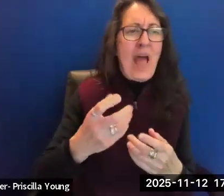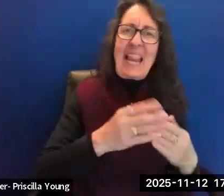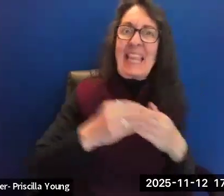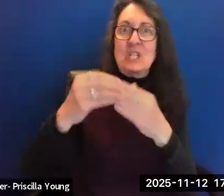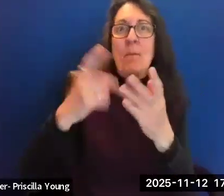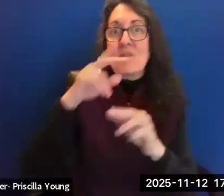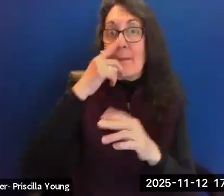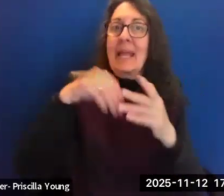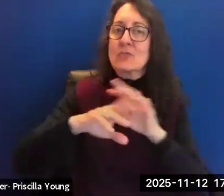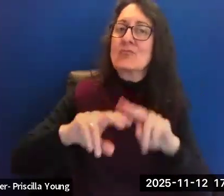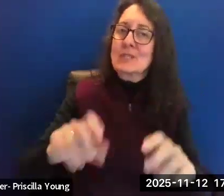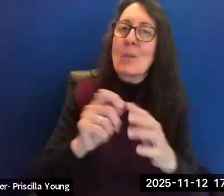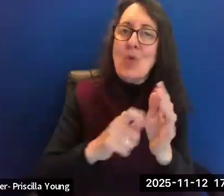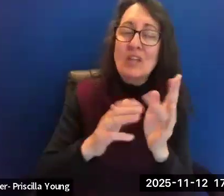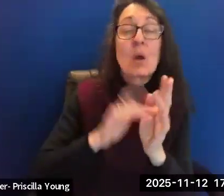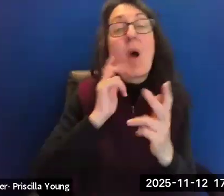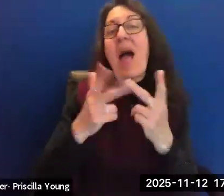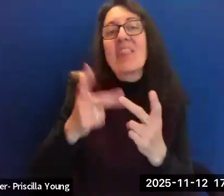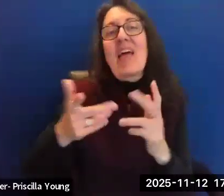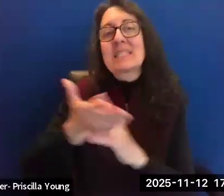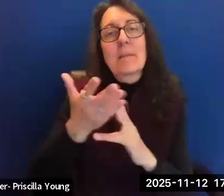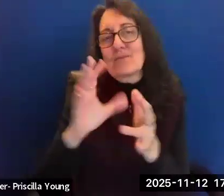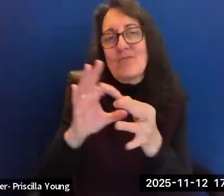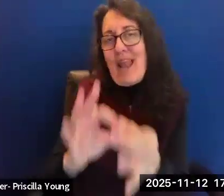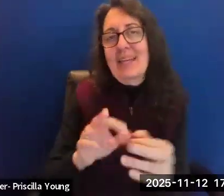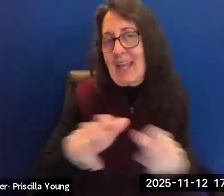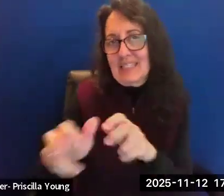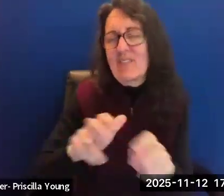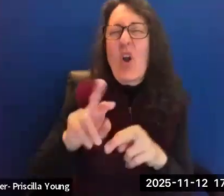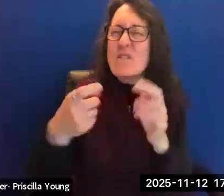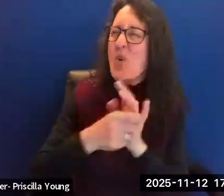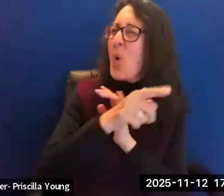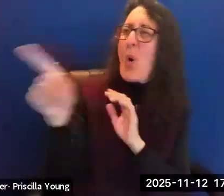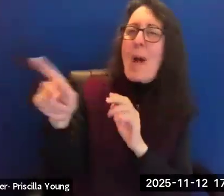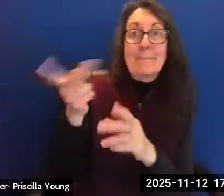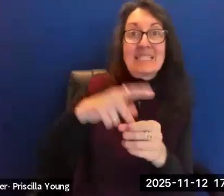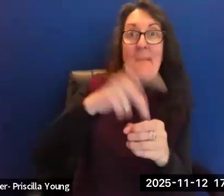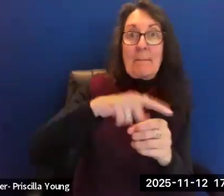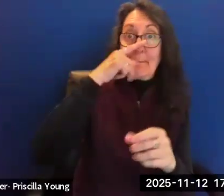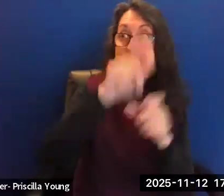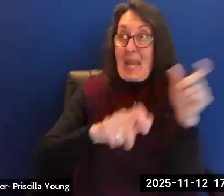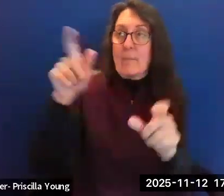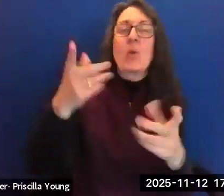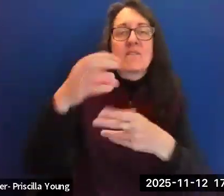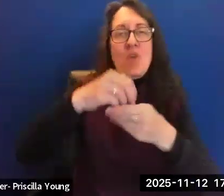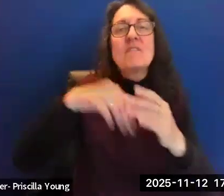accessibility related activities for participants who are involved in your research. So